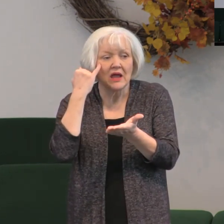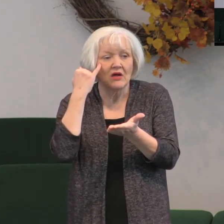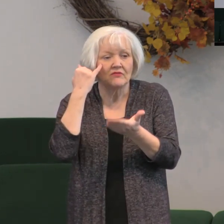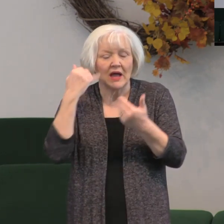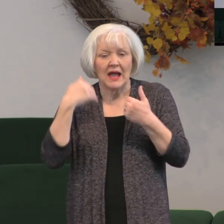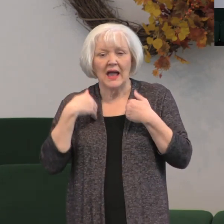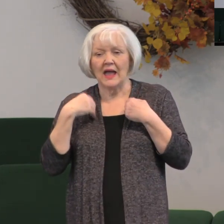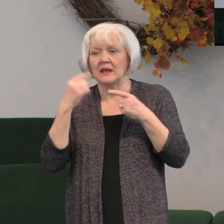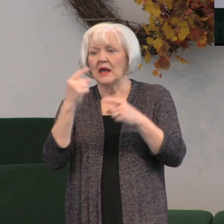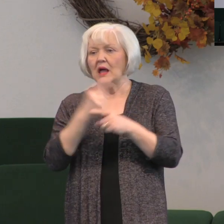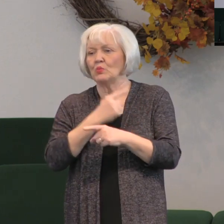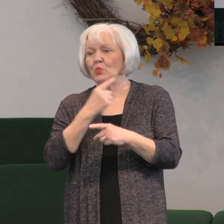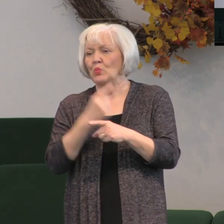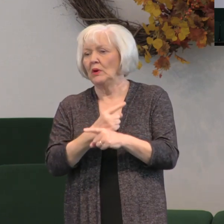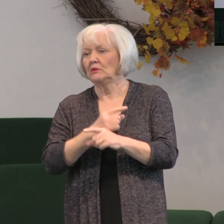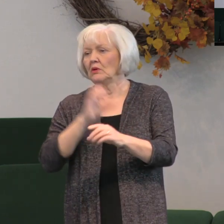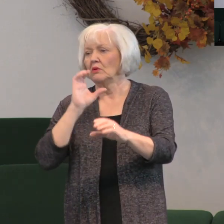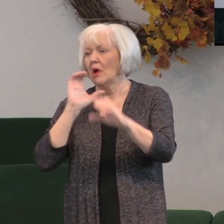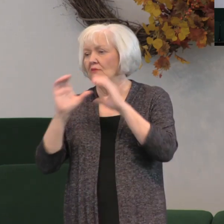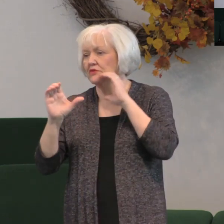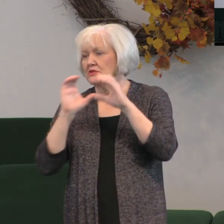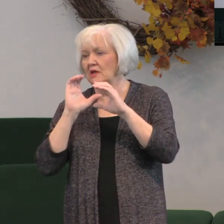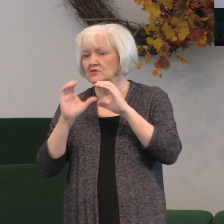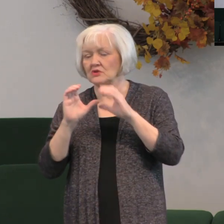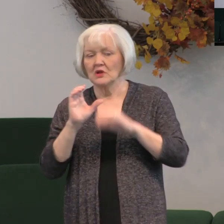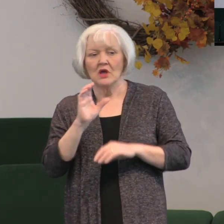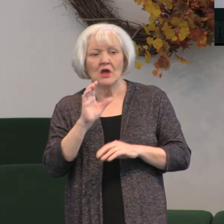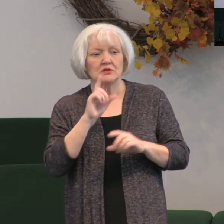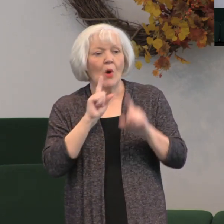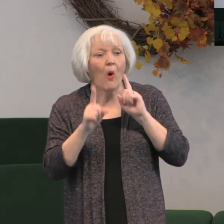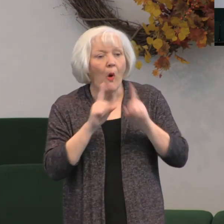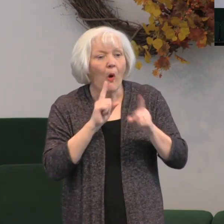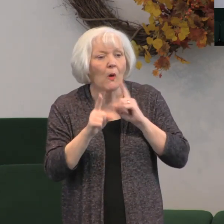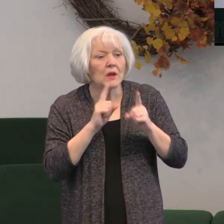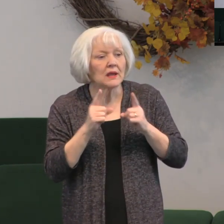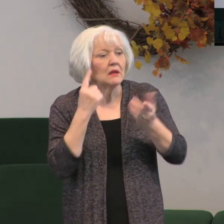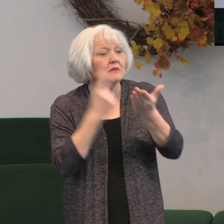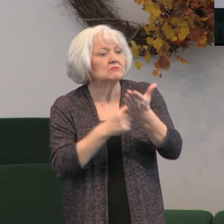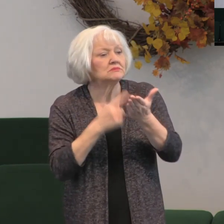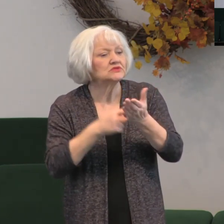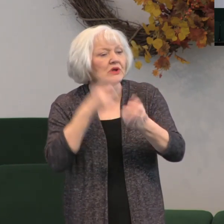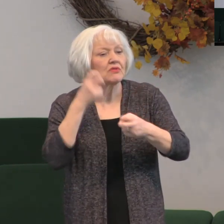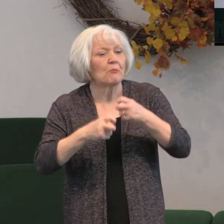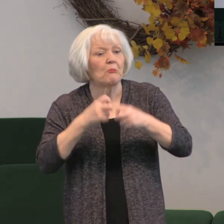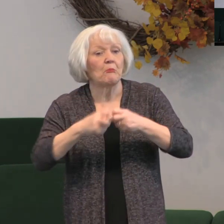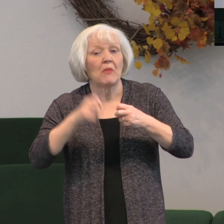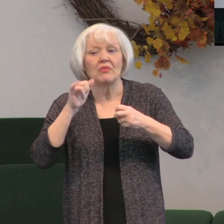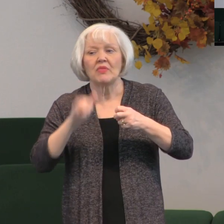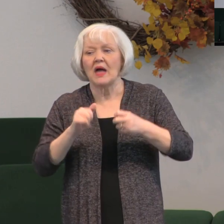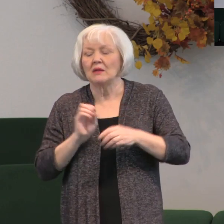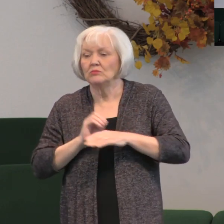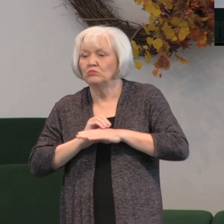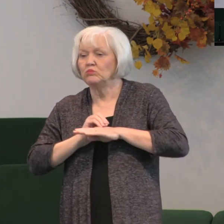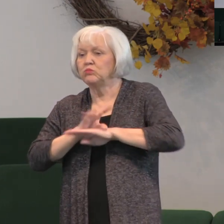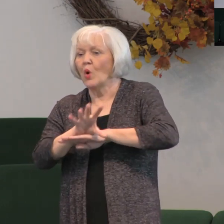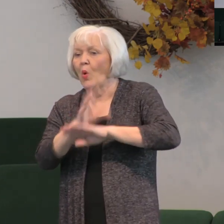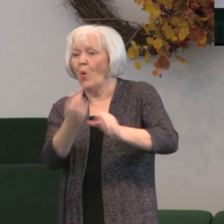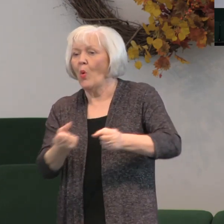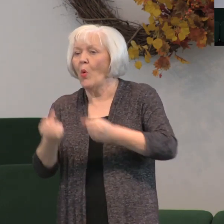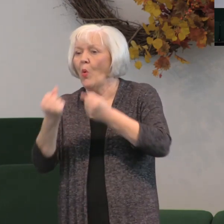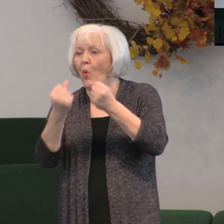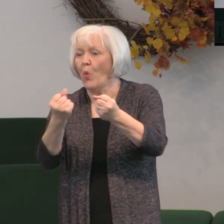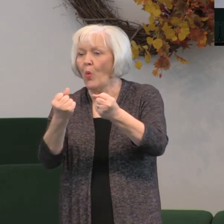regular conversation, by talking with someone about their problems, and that would be as much or more effective than taking any